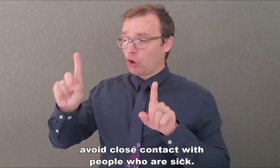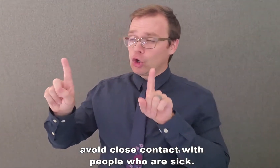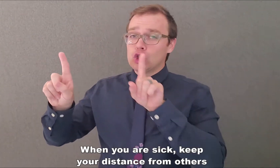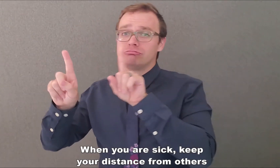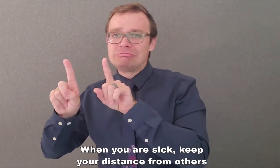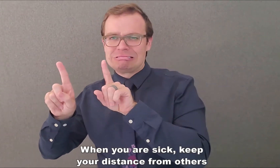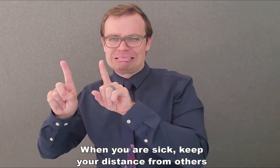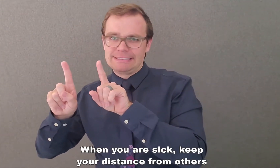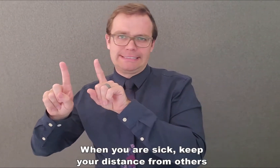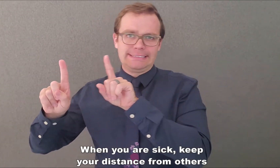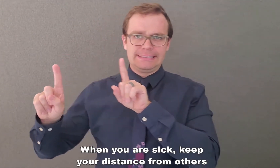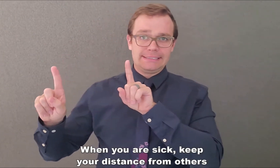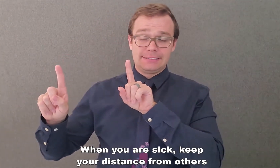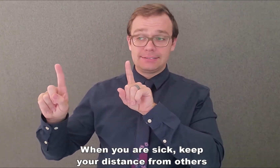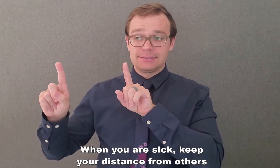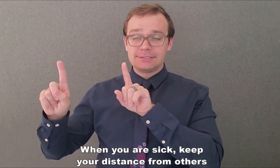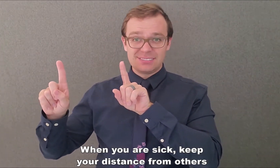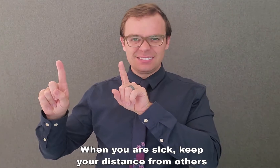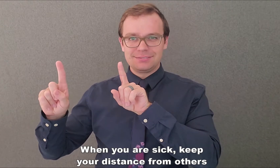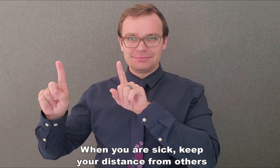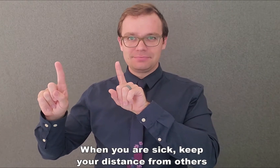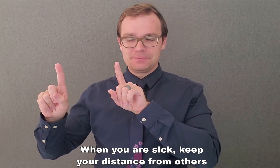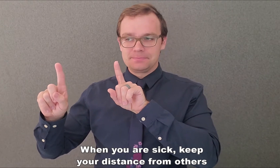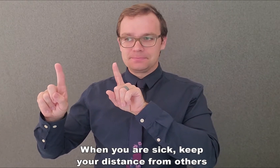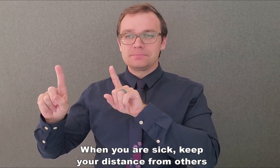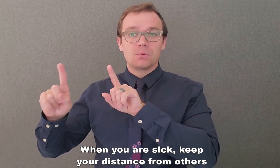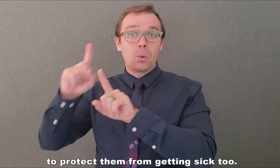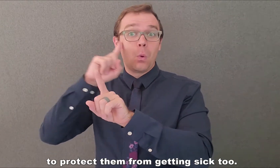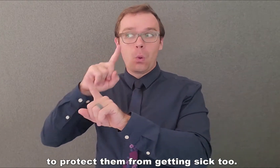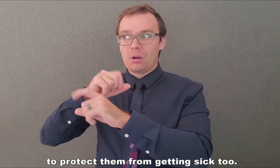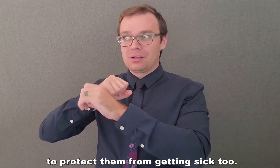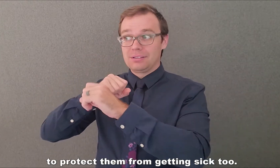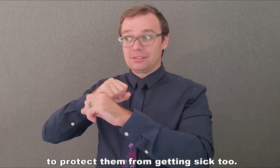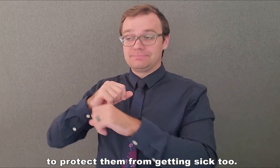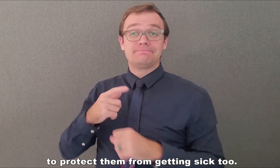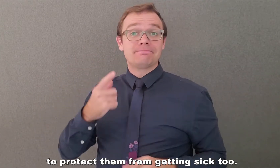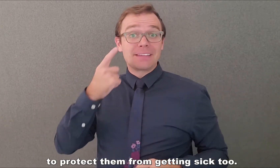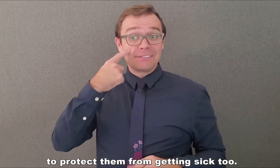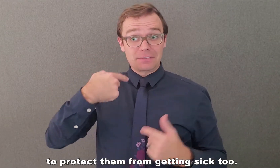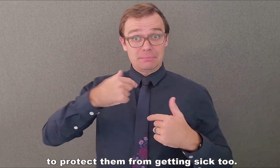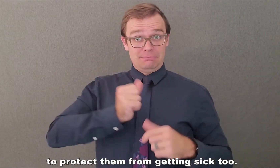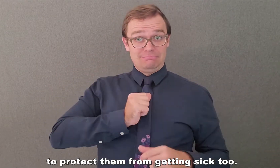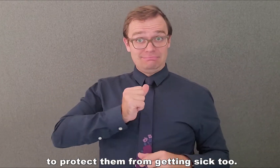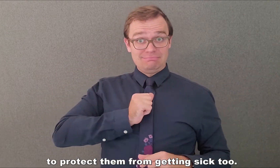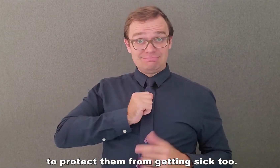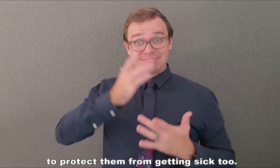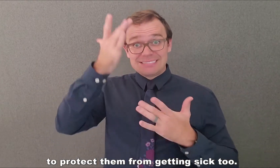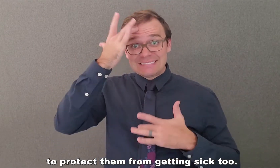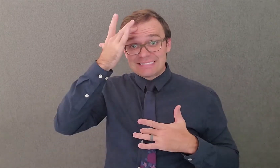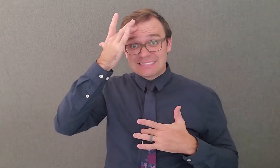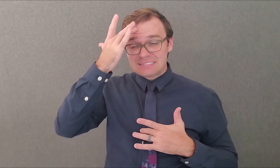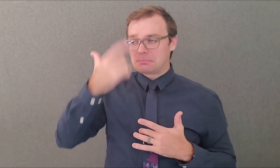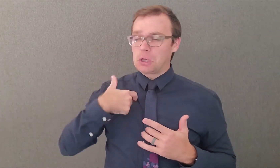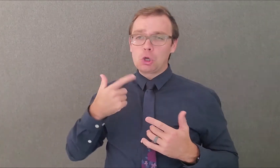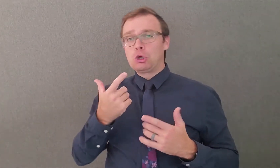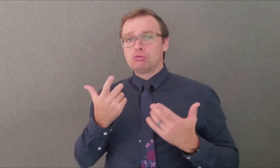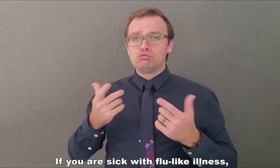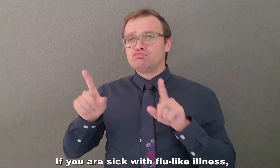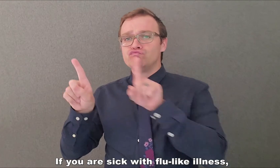When you are sick, keep your distance from others to protect them from getting sick too. If you are sick